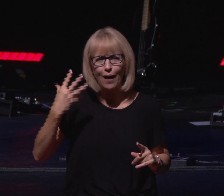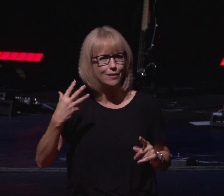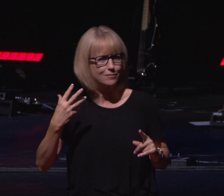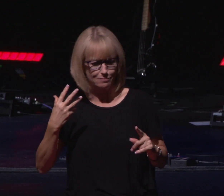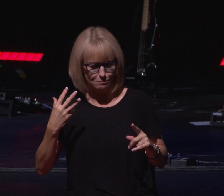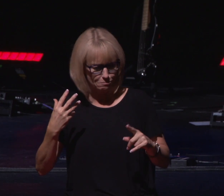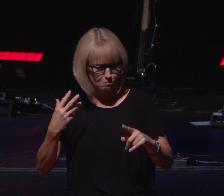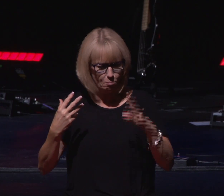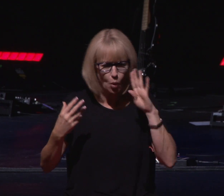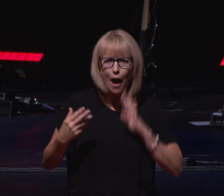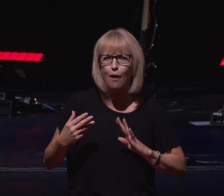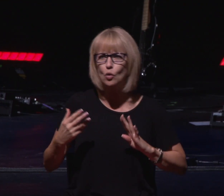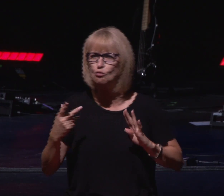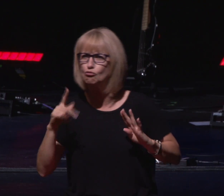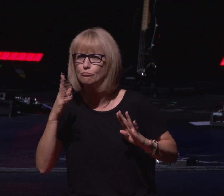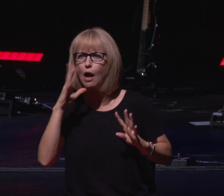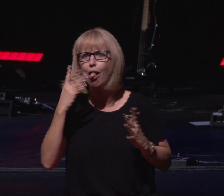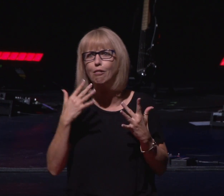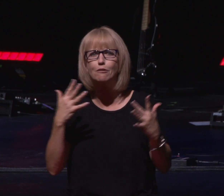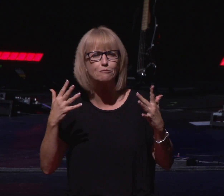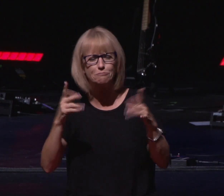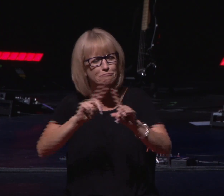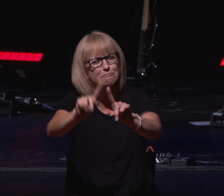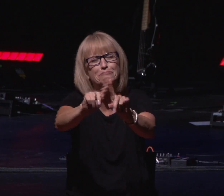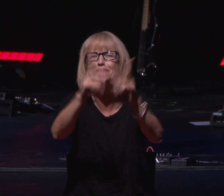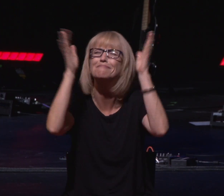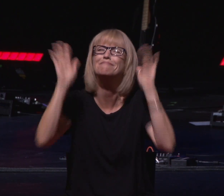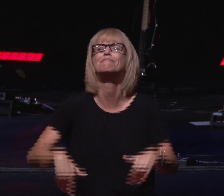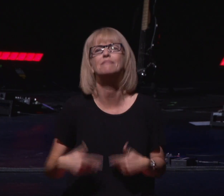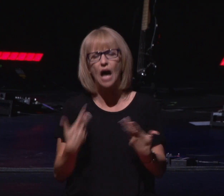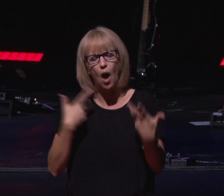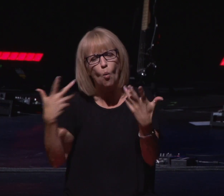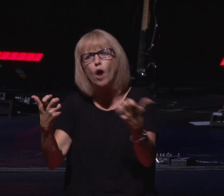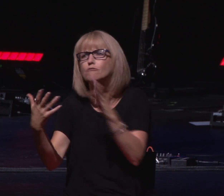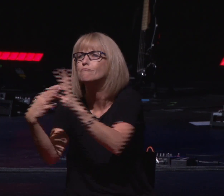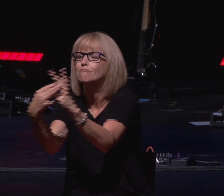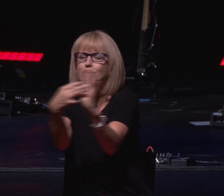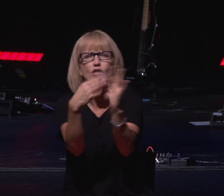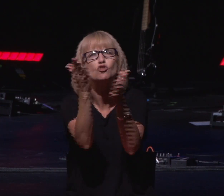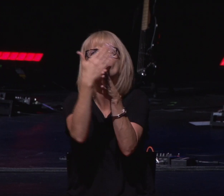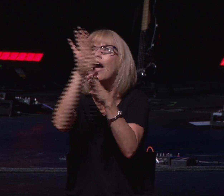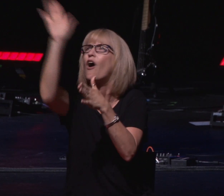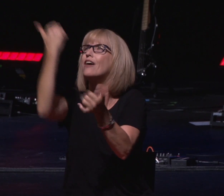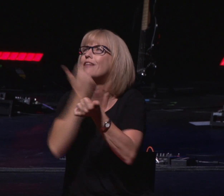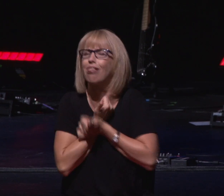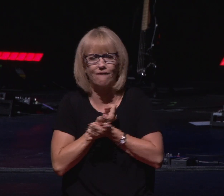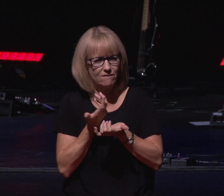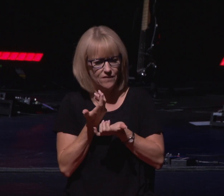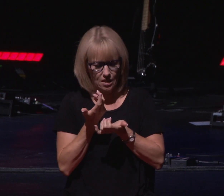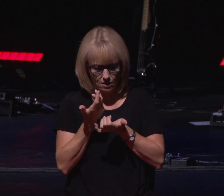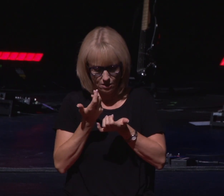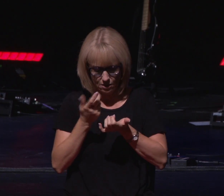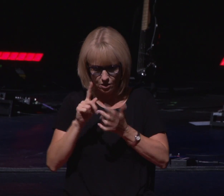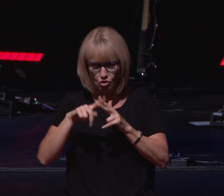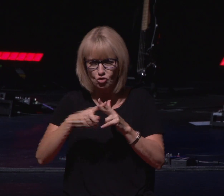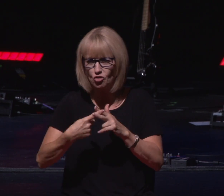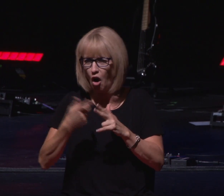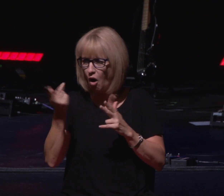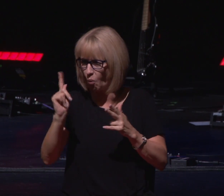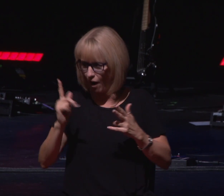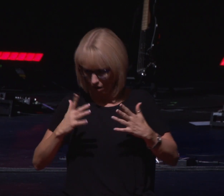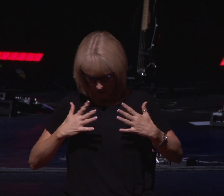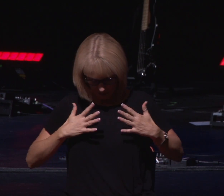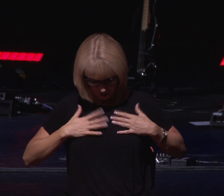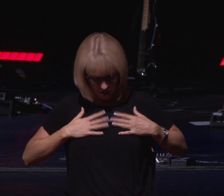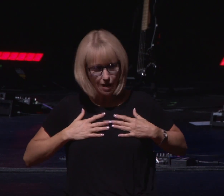I can to reach out to people who are different and intentionally share the peace and the love of God. But it's got to start with my heart. I can't be